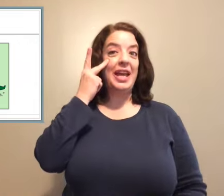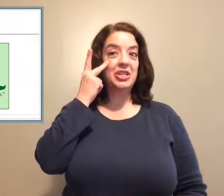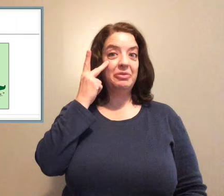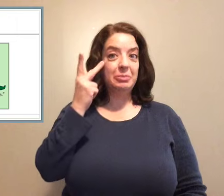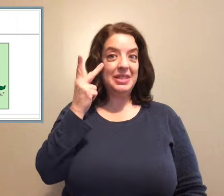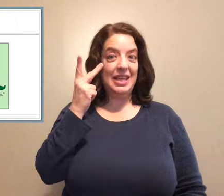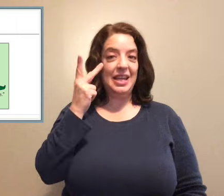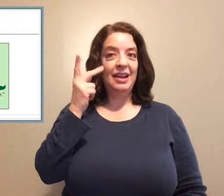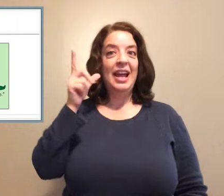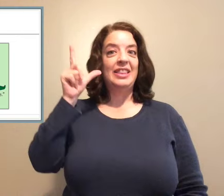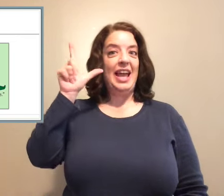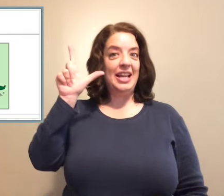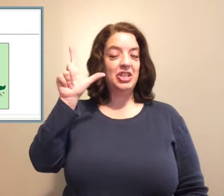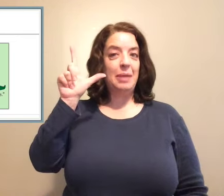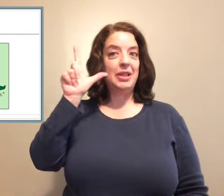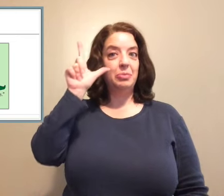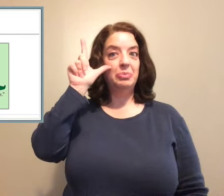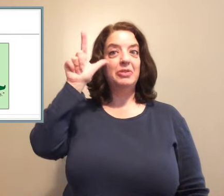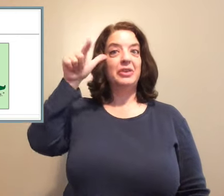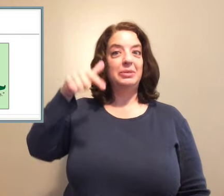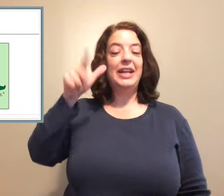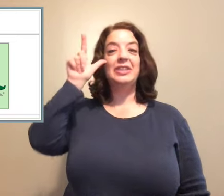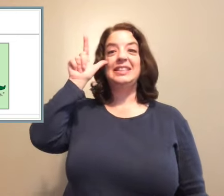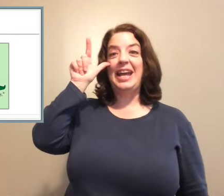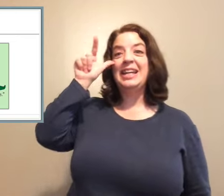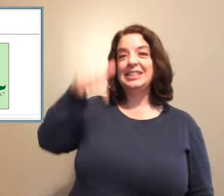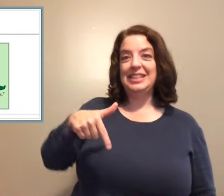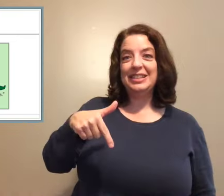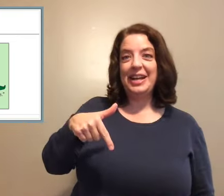location from see, the hand shape and the movement from later, and say, see you later.